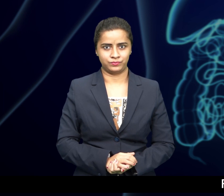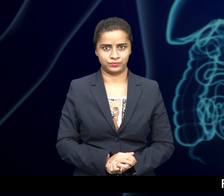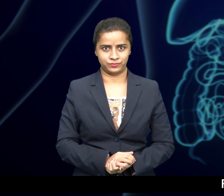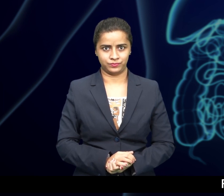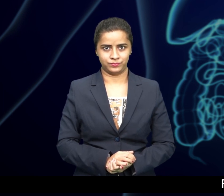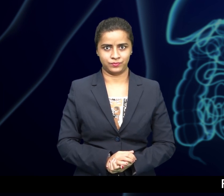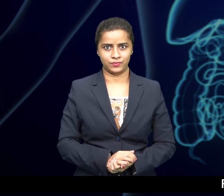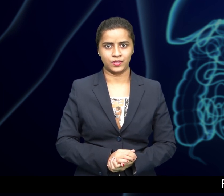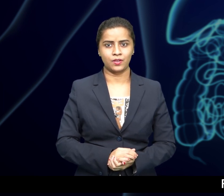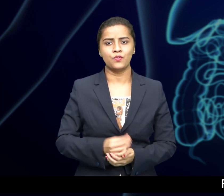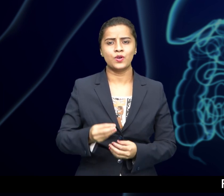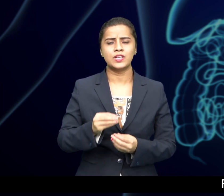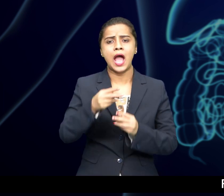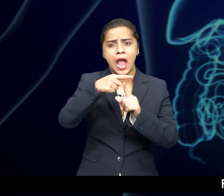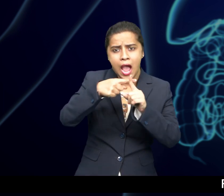food bolus,